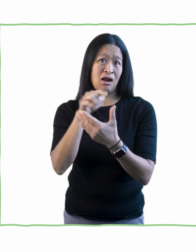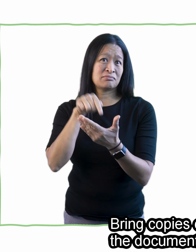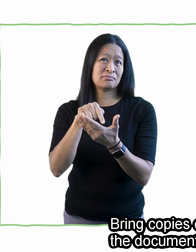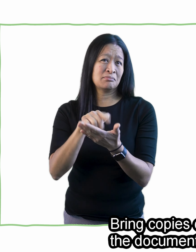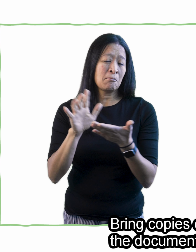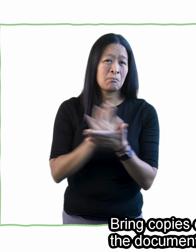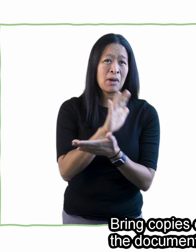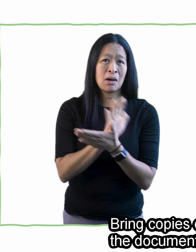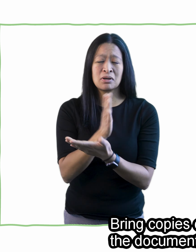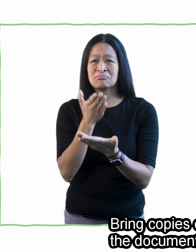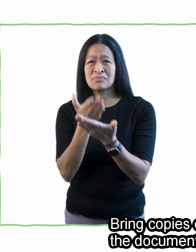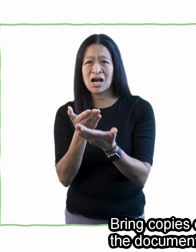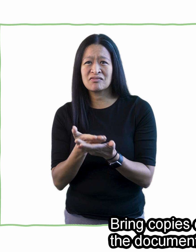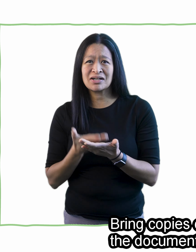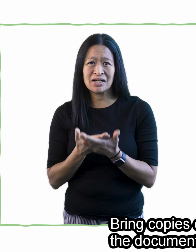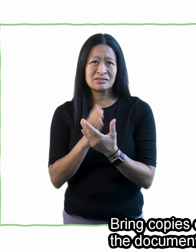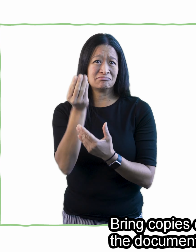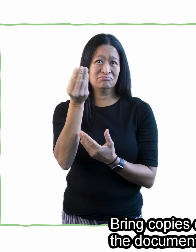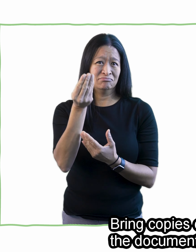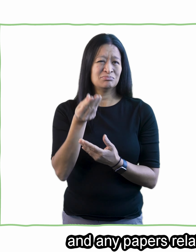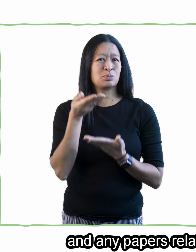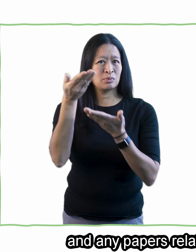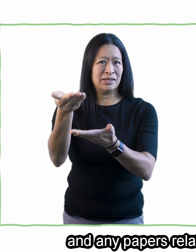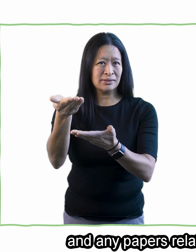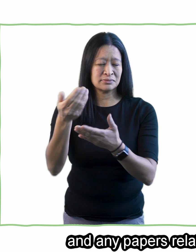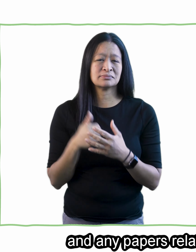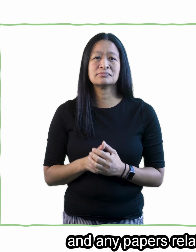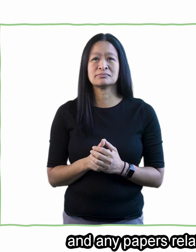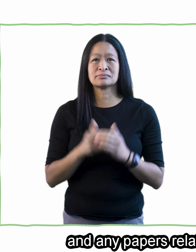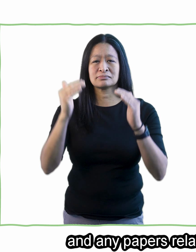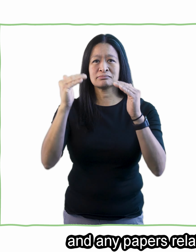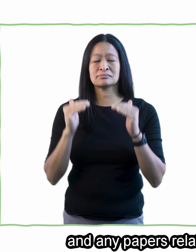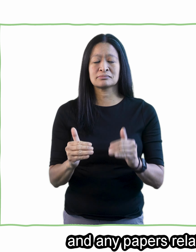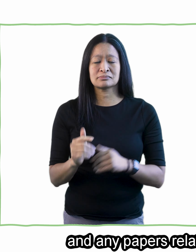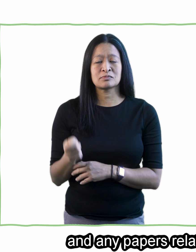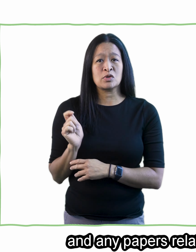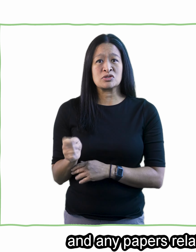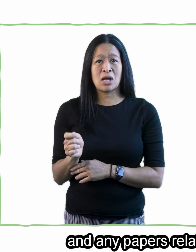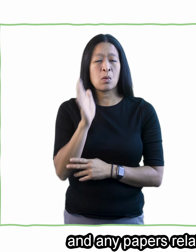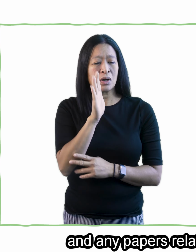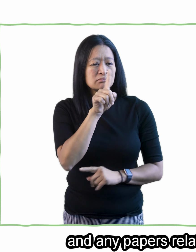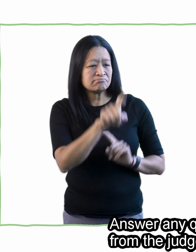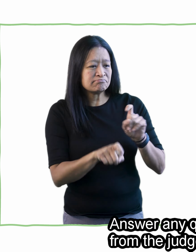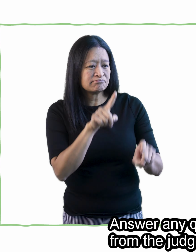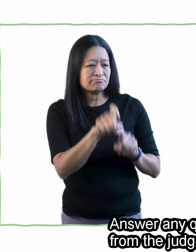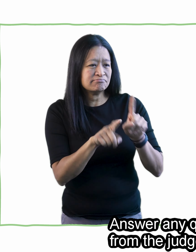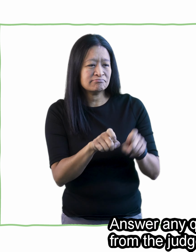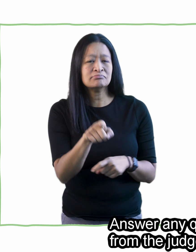Bring copies of all of the documents you filed and any papers relating to your case. Answer any questions